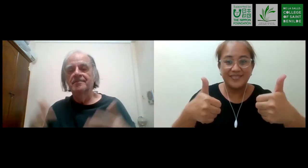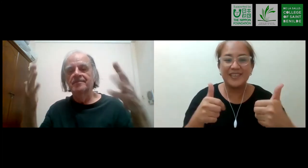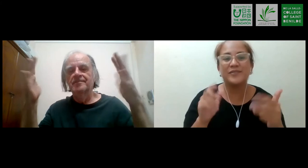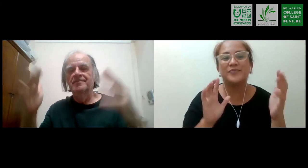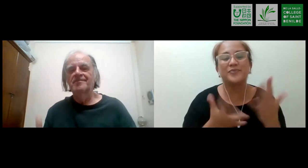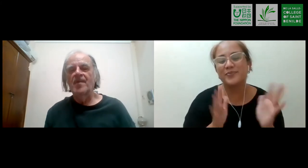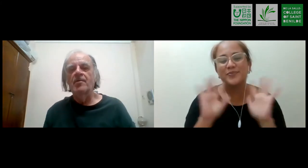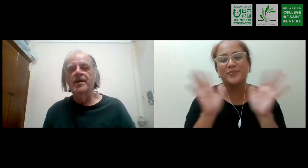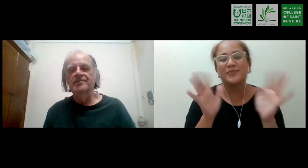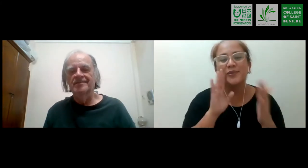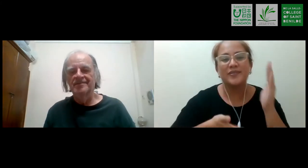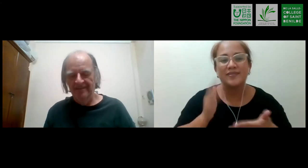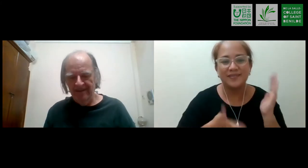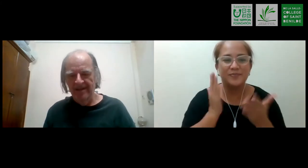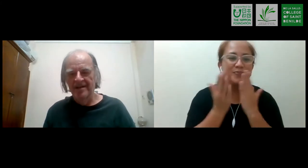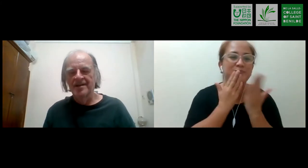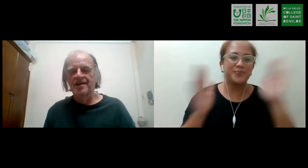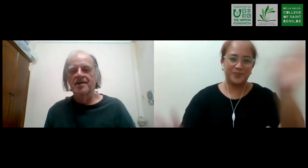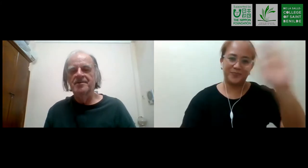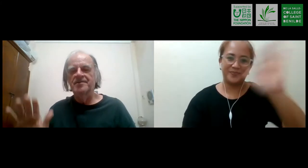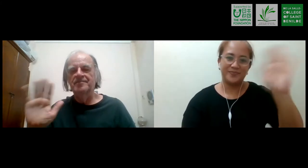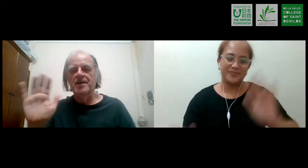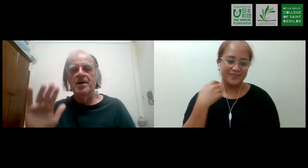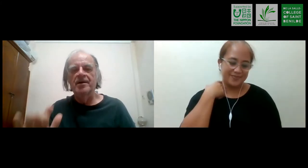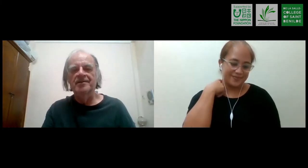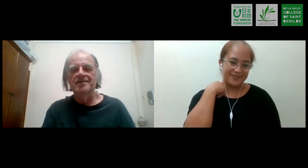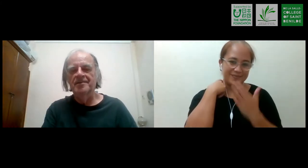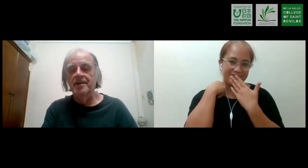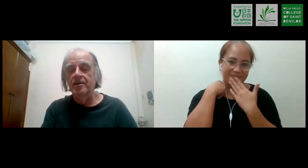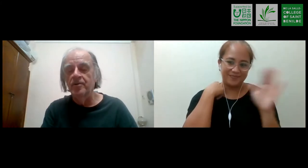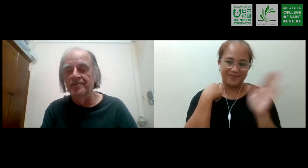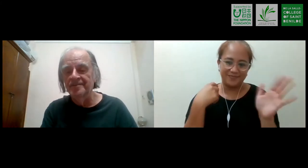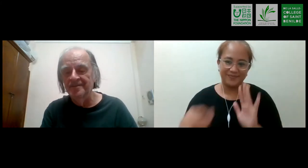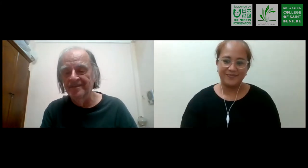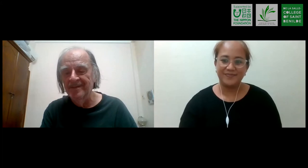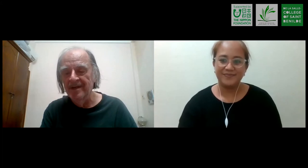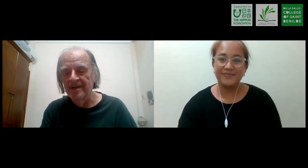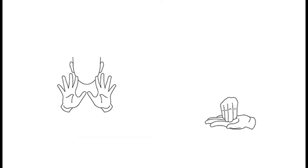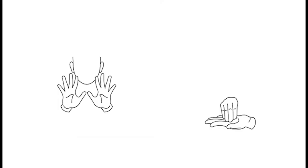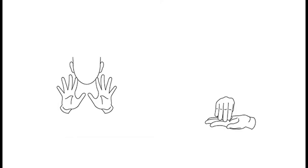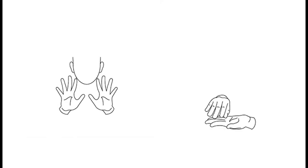Thank you, sir. Thank you, right. interpreters. Yes. Thank you. Bye-bye. Thank you.